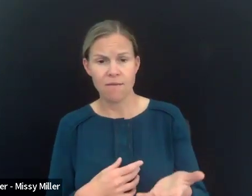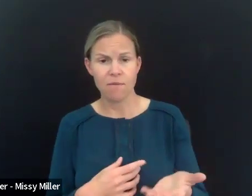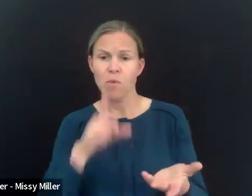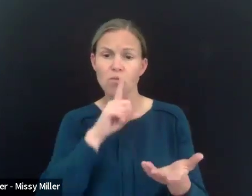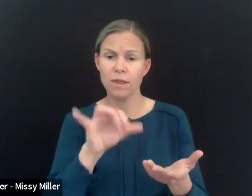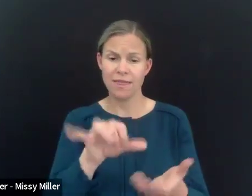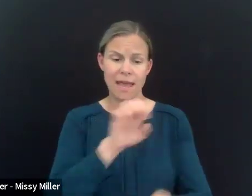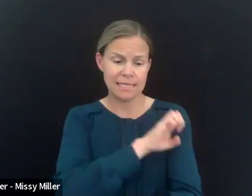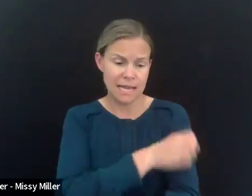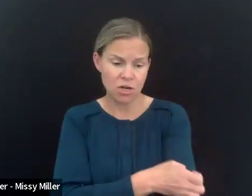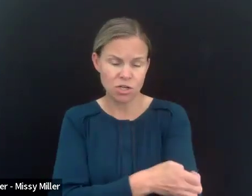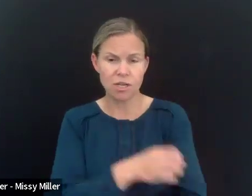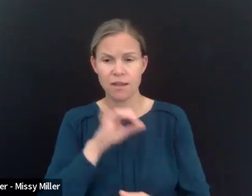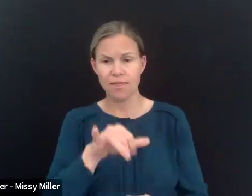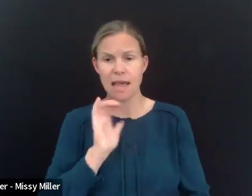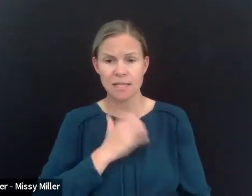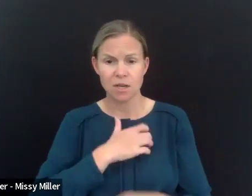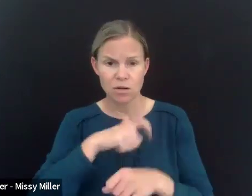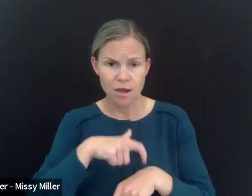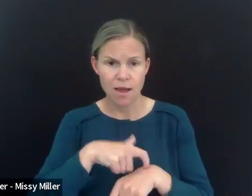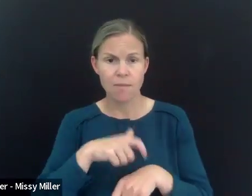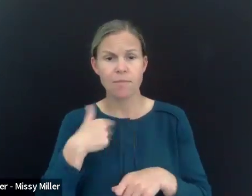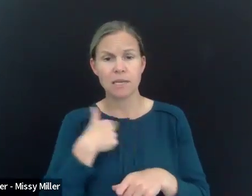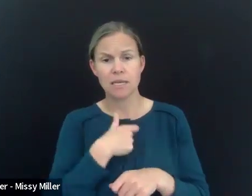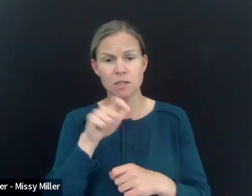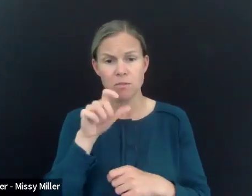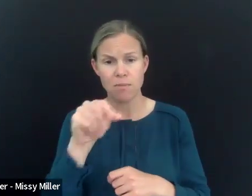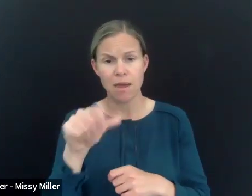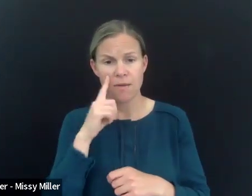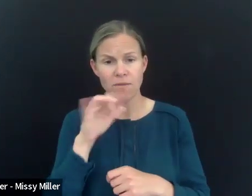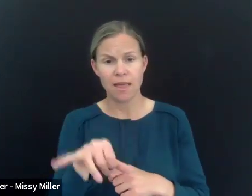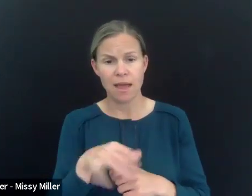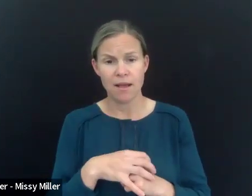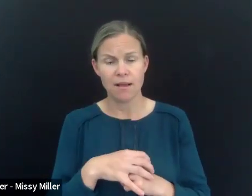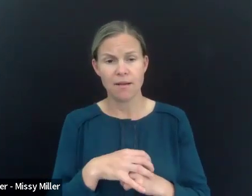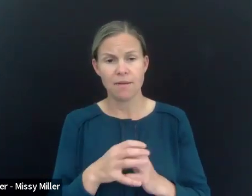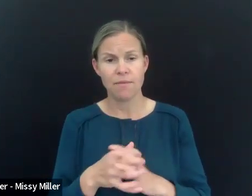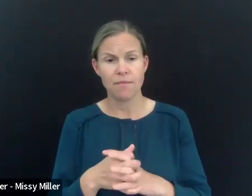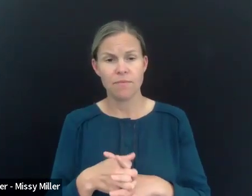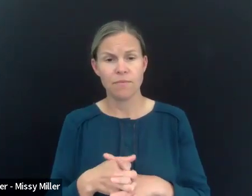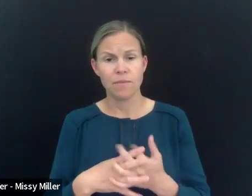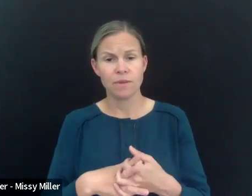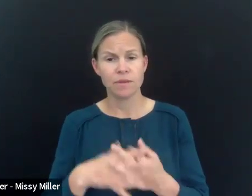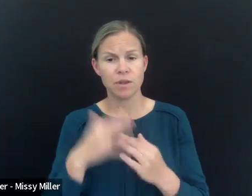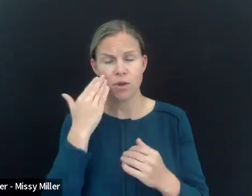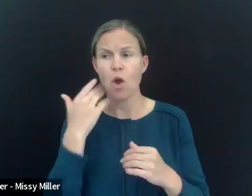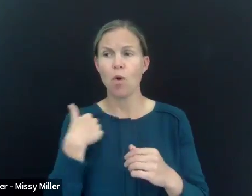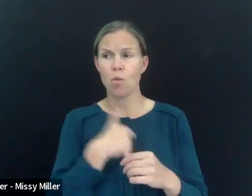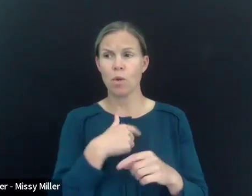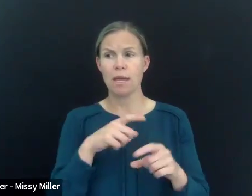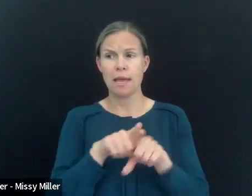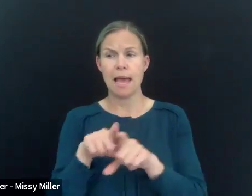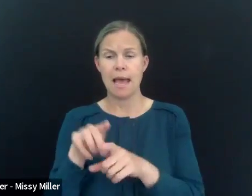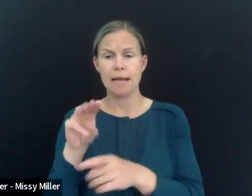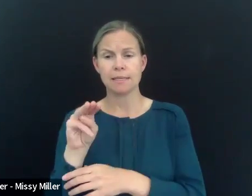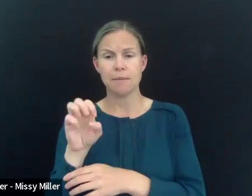energy, all of that is time, all of that is something that needs to be paid for, right? So even like, just, as midwives trying to conceptualize, like, what does it